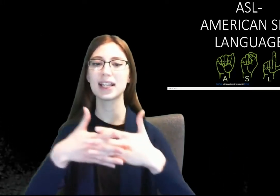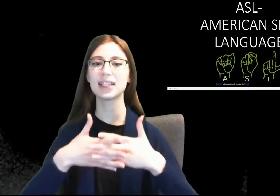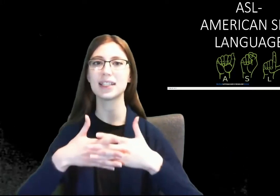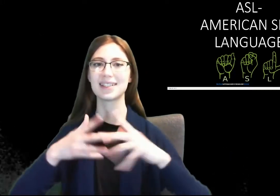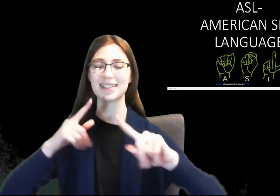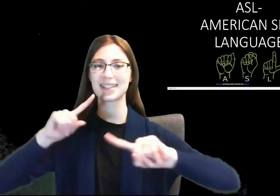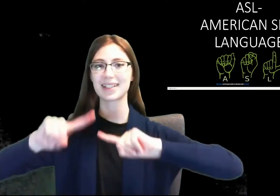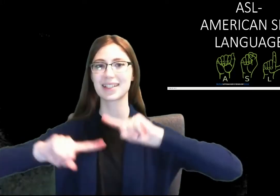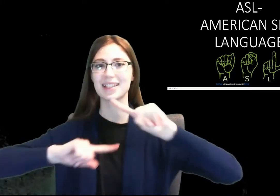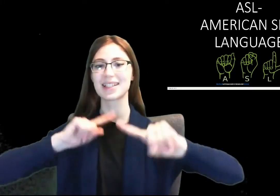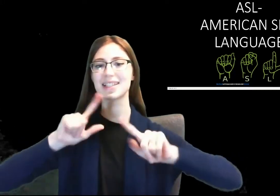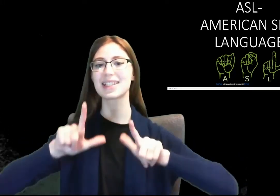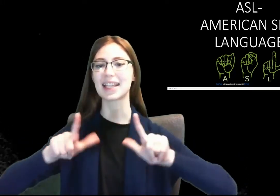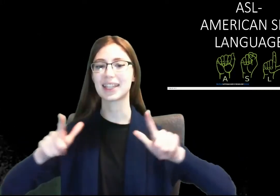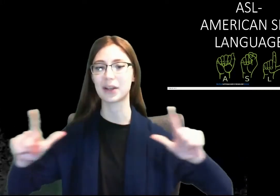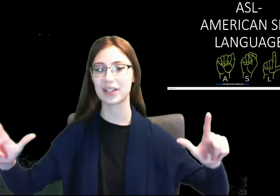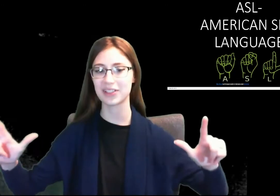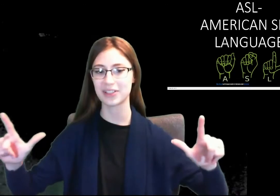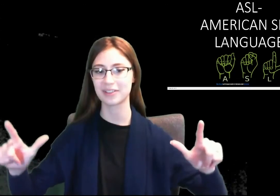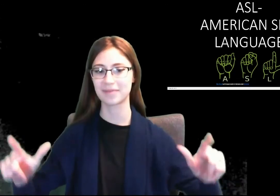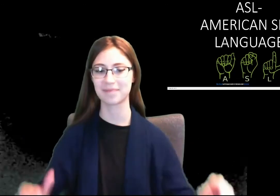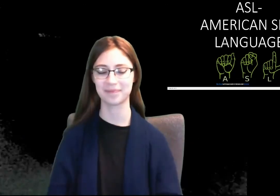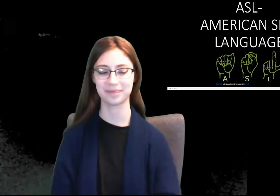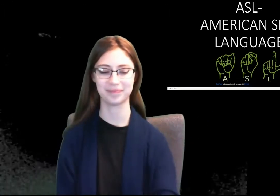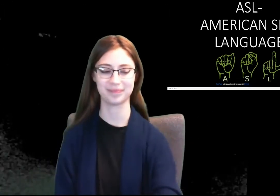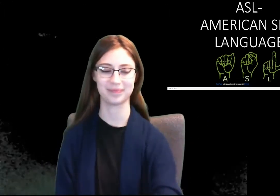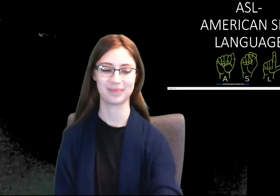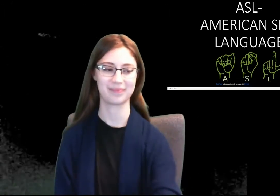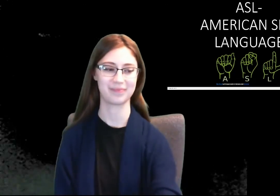American Sign Language.